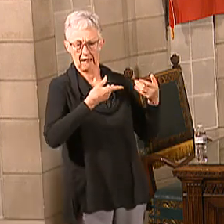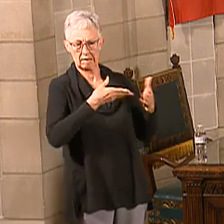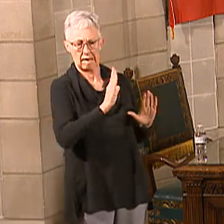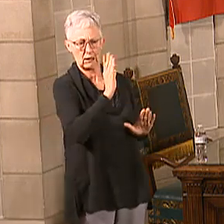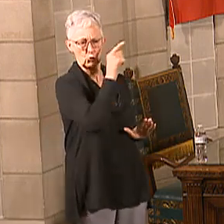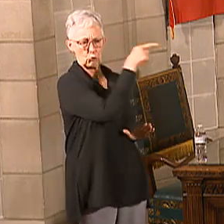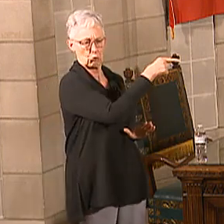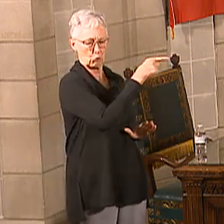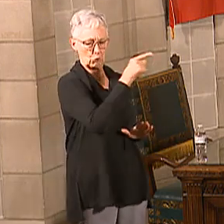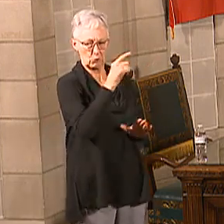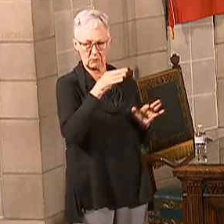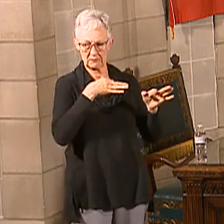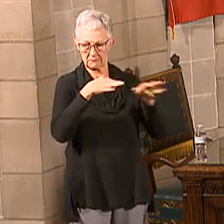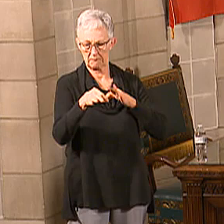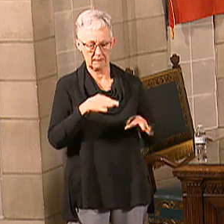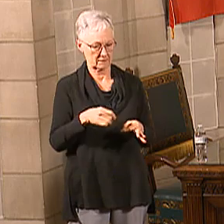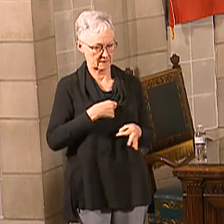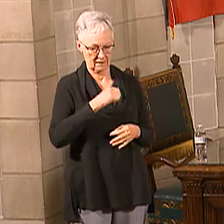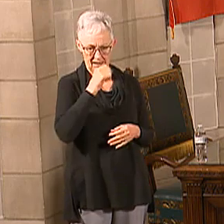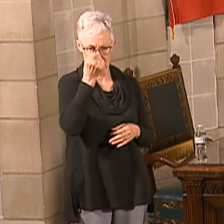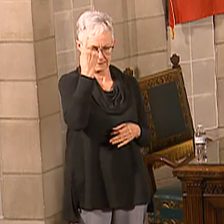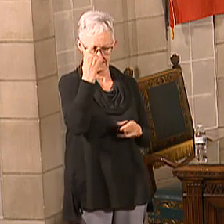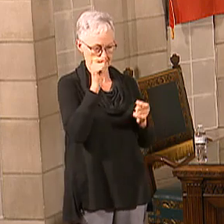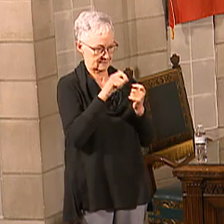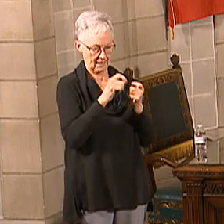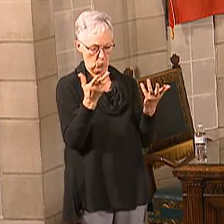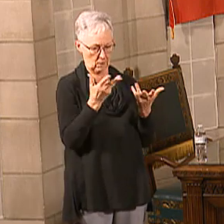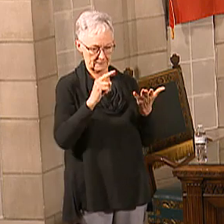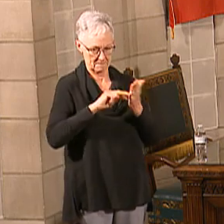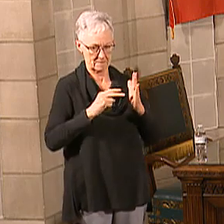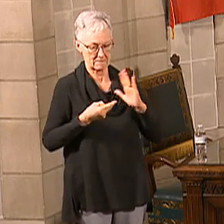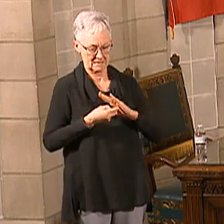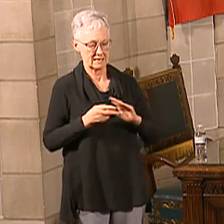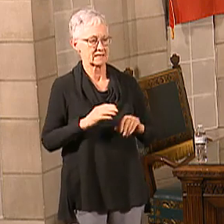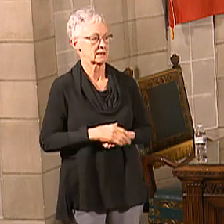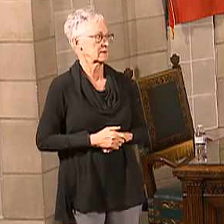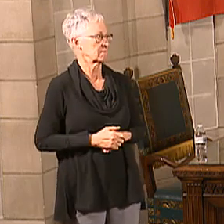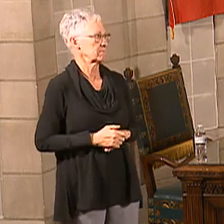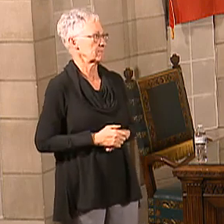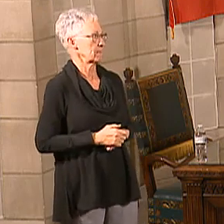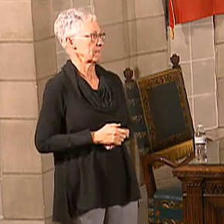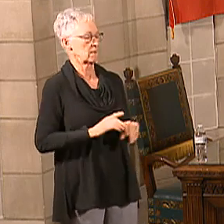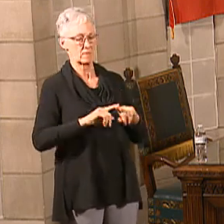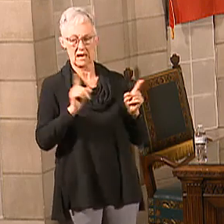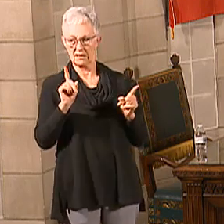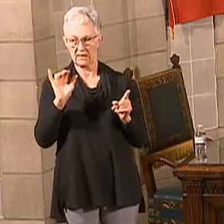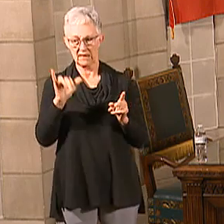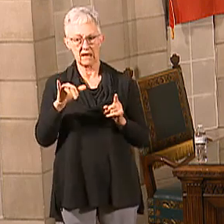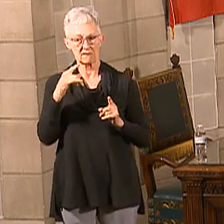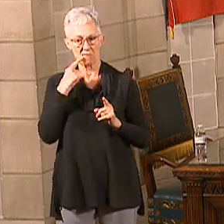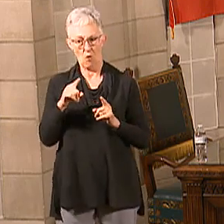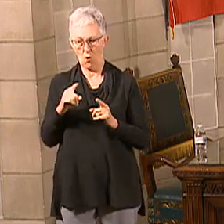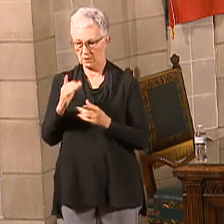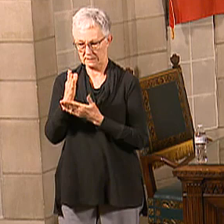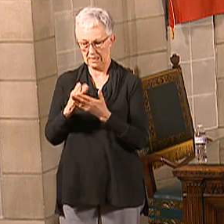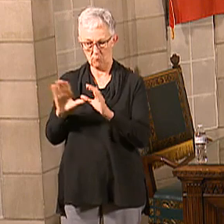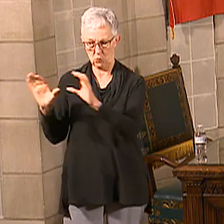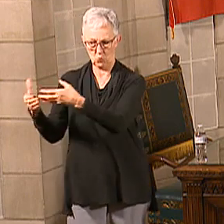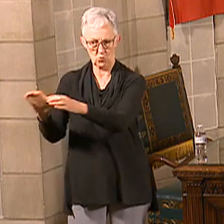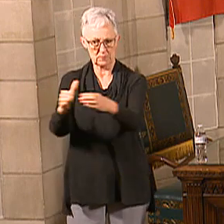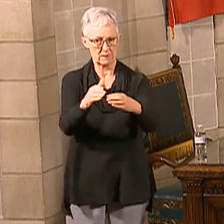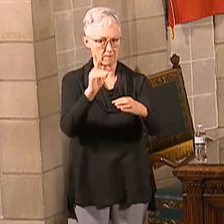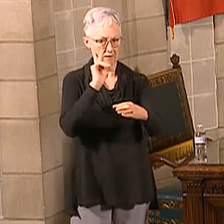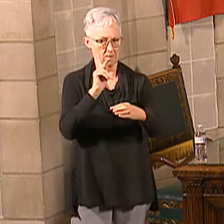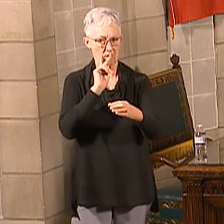than trying to hazard a guess what that all means. I'm going to let you do that. But it also brings it in line again with these new groups of people who are going to be covered now.